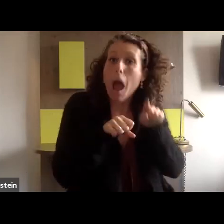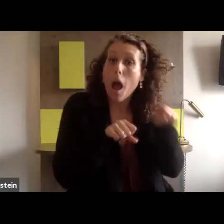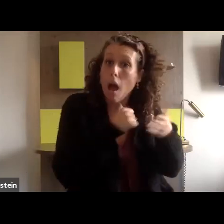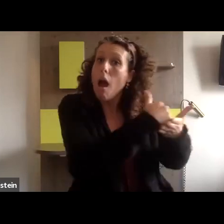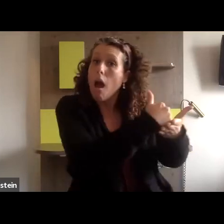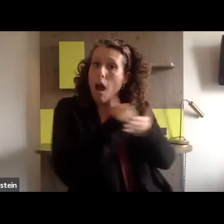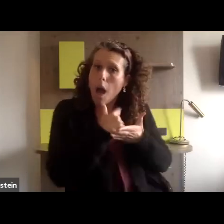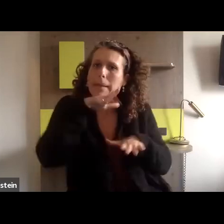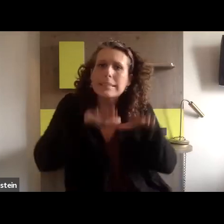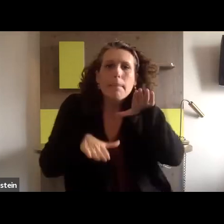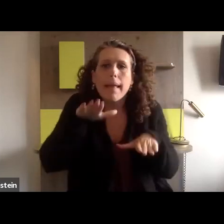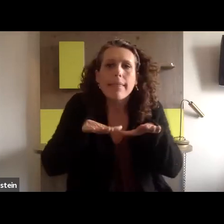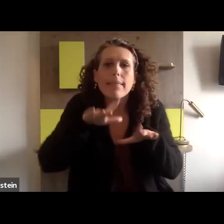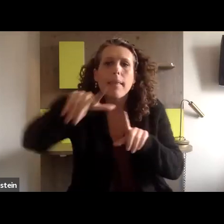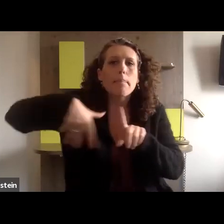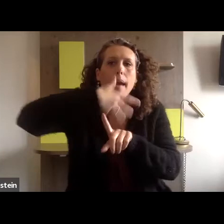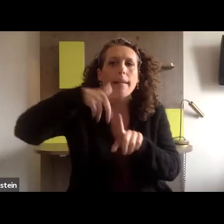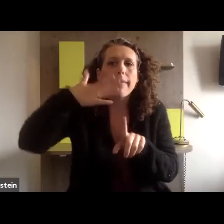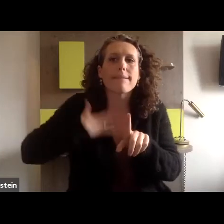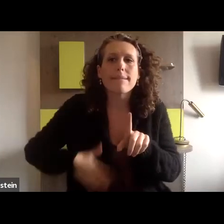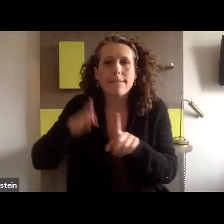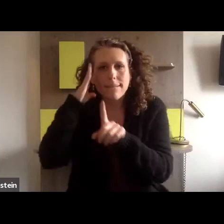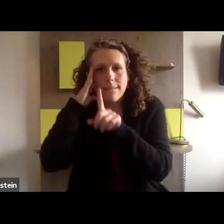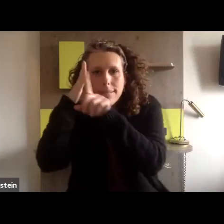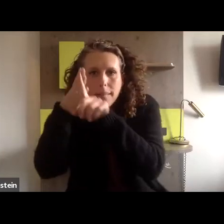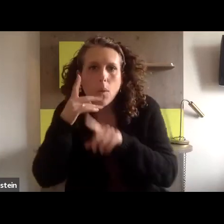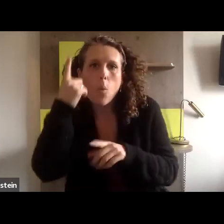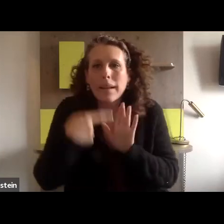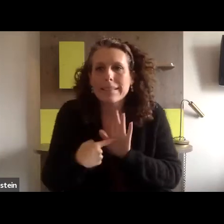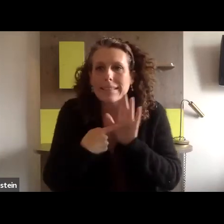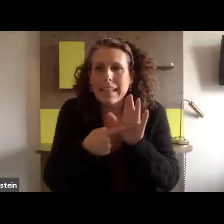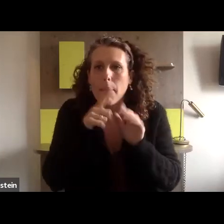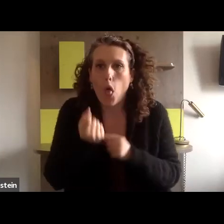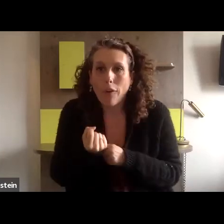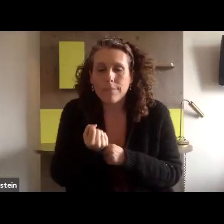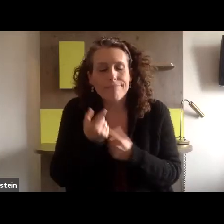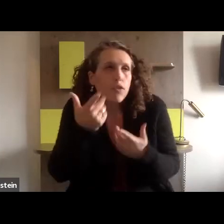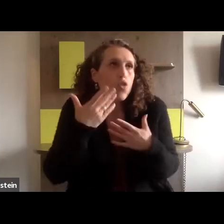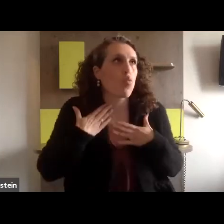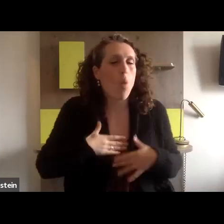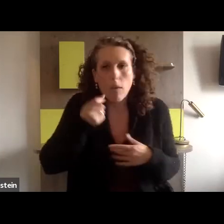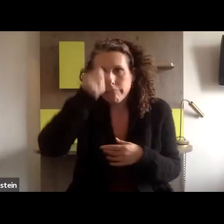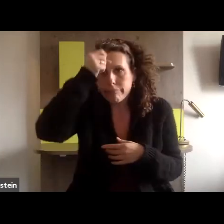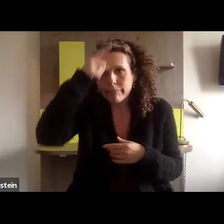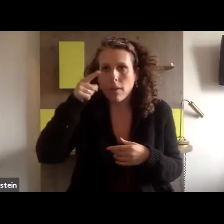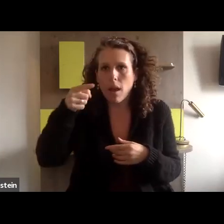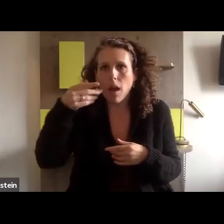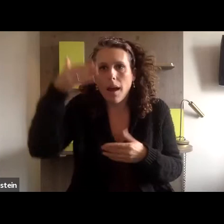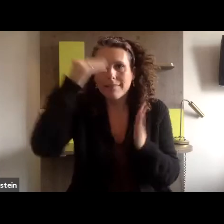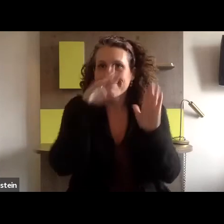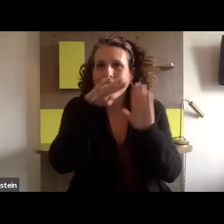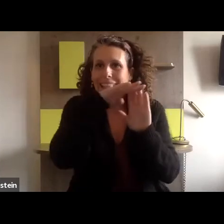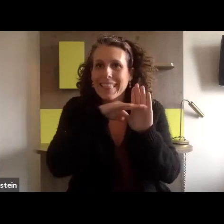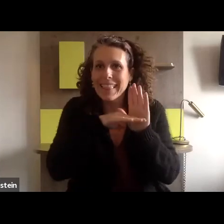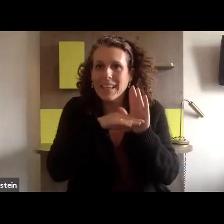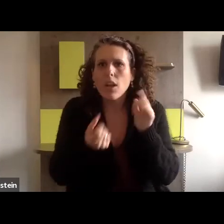to, for example, to generate frequency lists of which exist, for example, for spoken